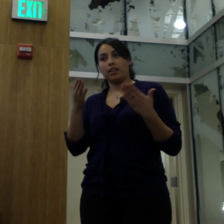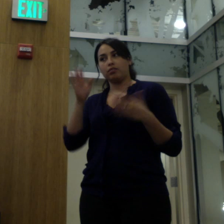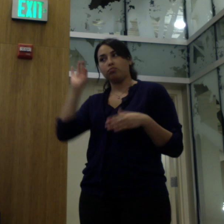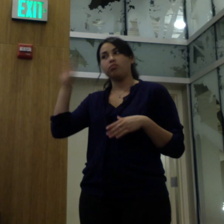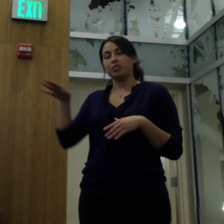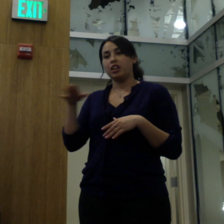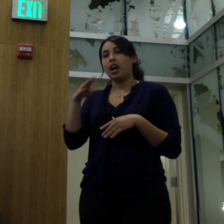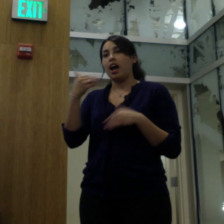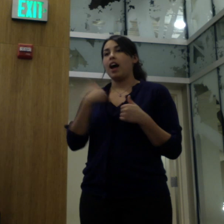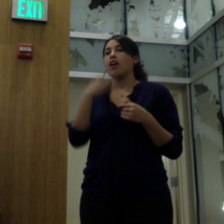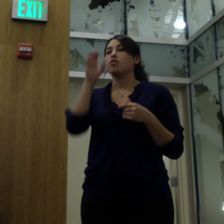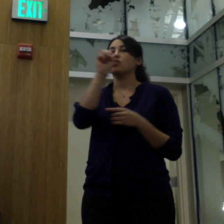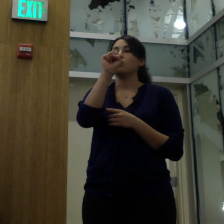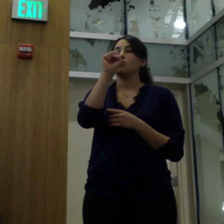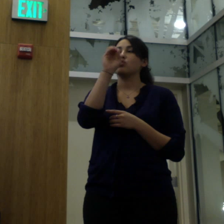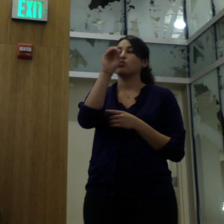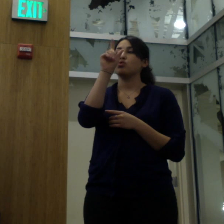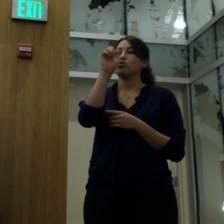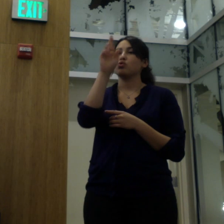panel, solar charger.